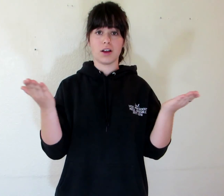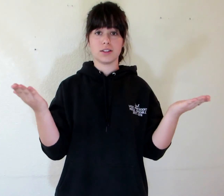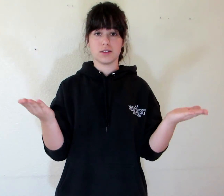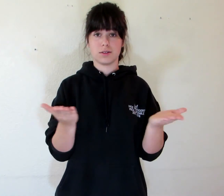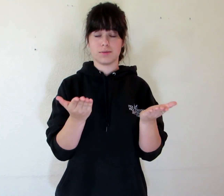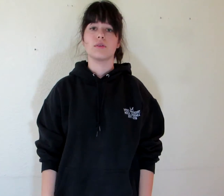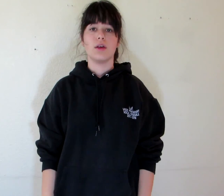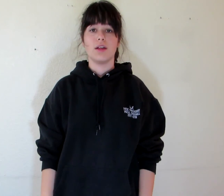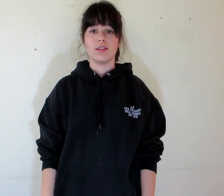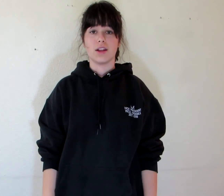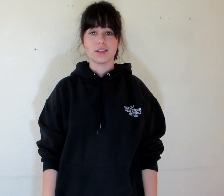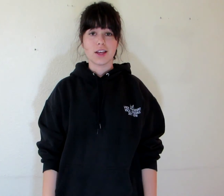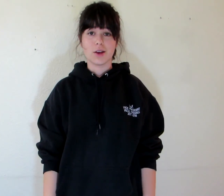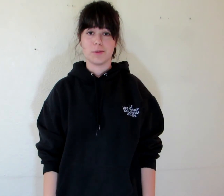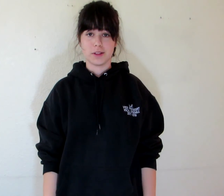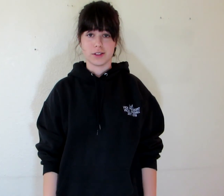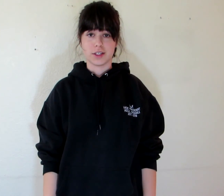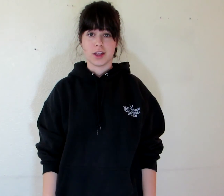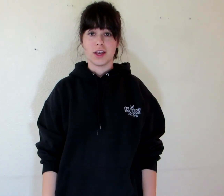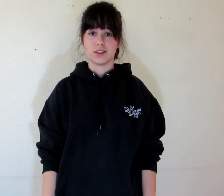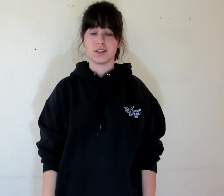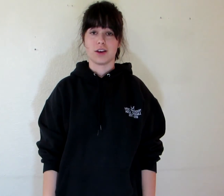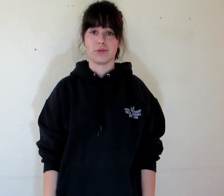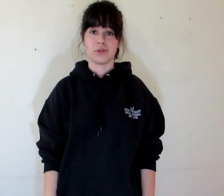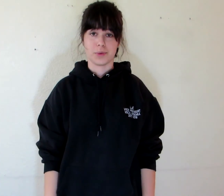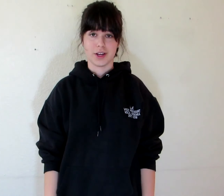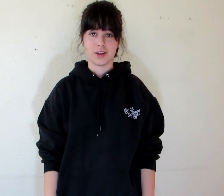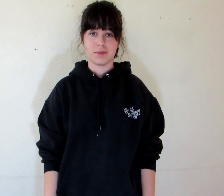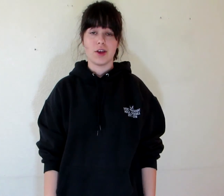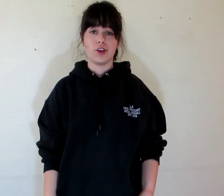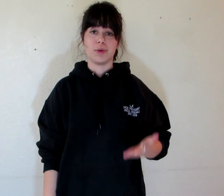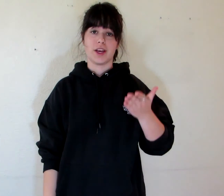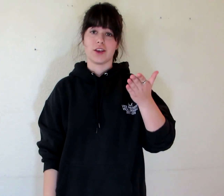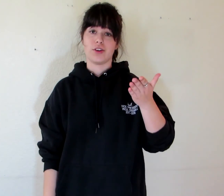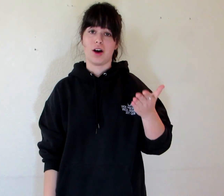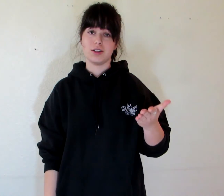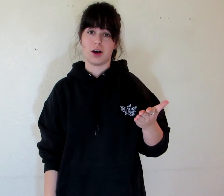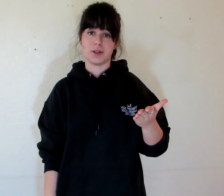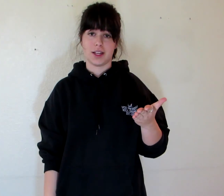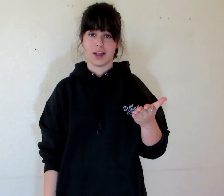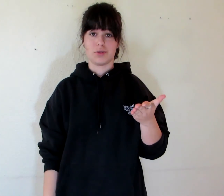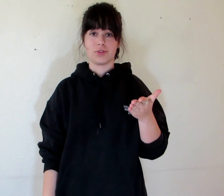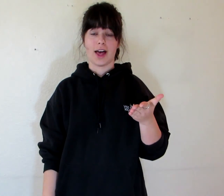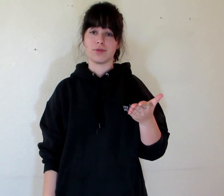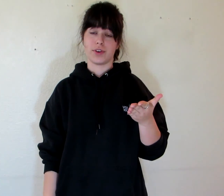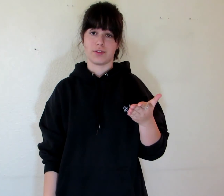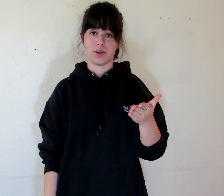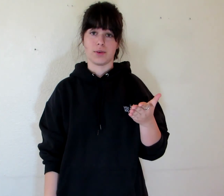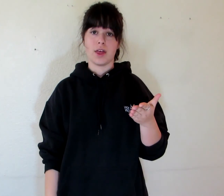lot. The next sign that we'll be learning is the sign for read. You'll be taking your non-dominant hand flat in front of you and